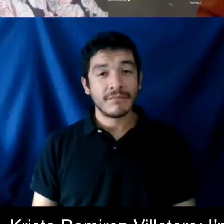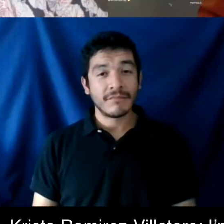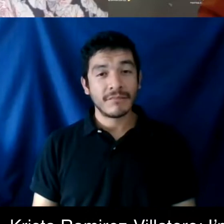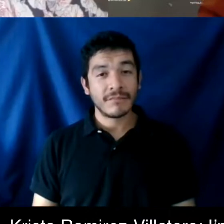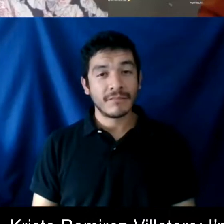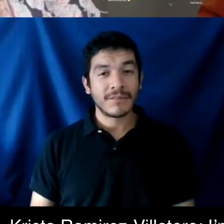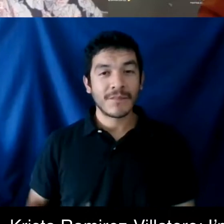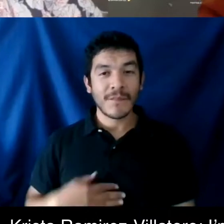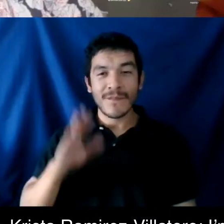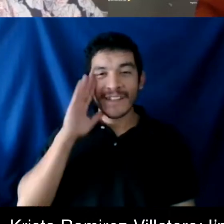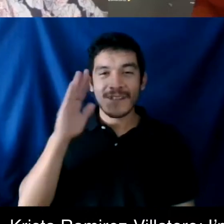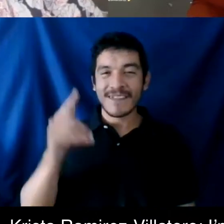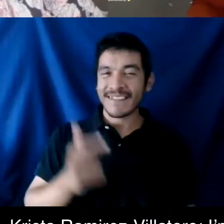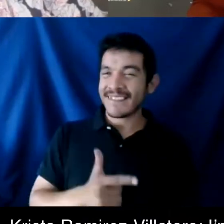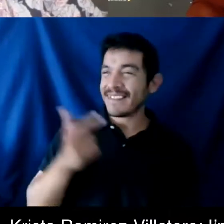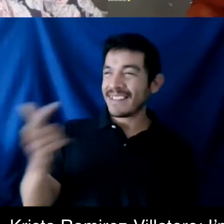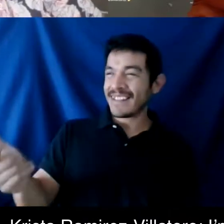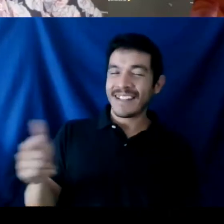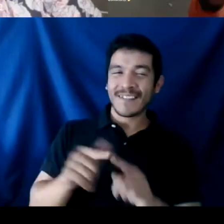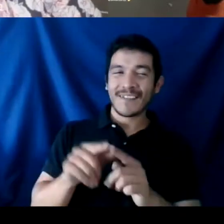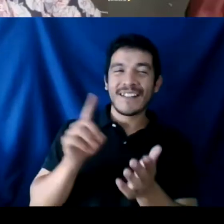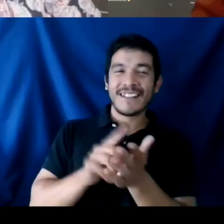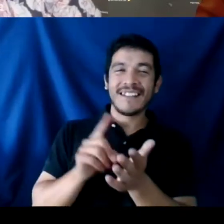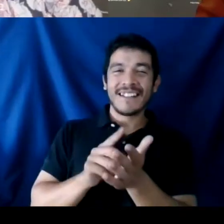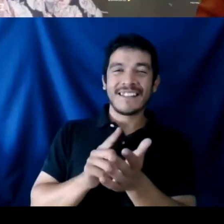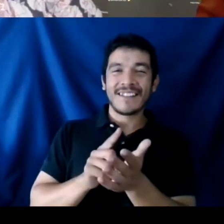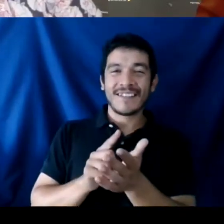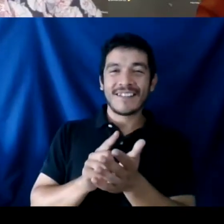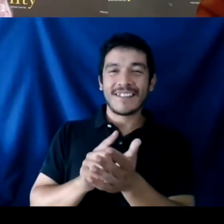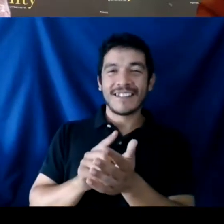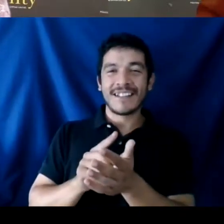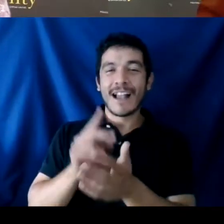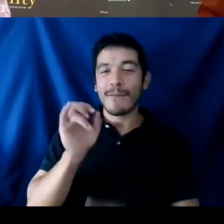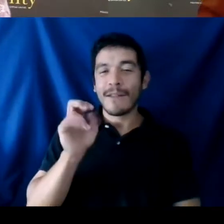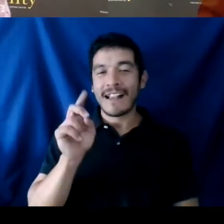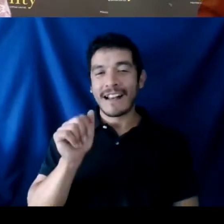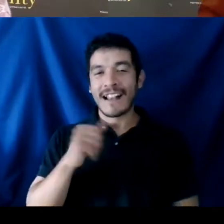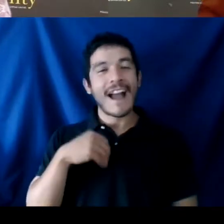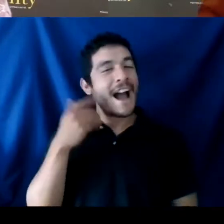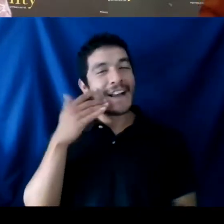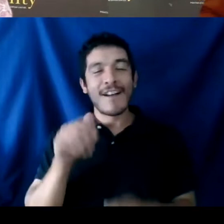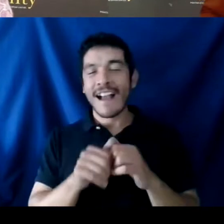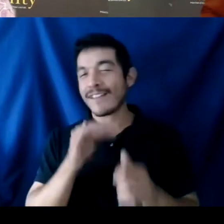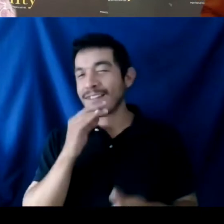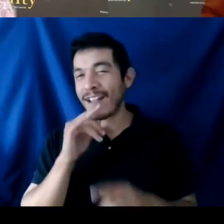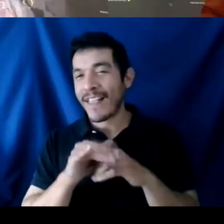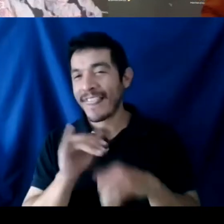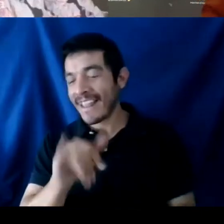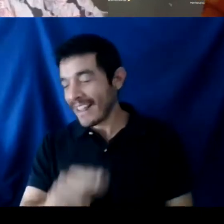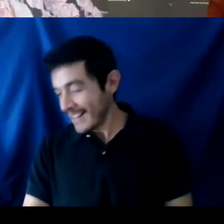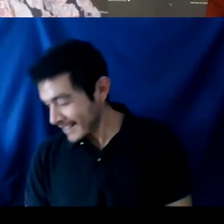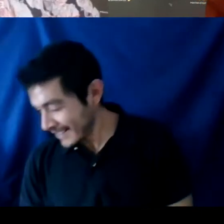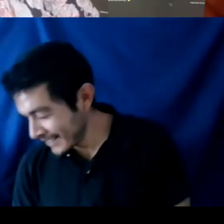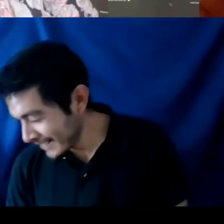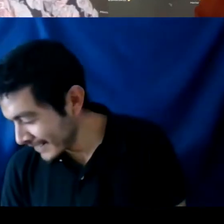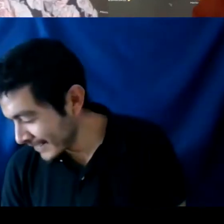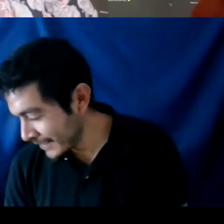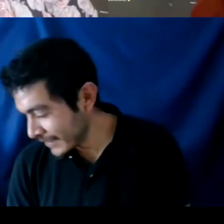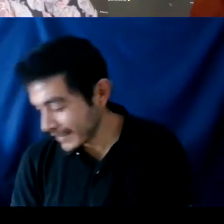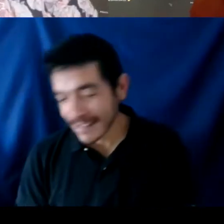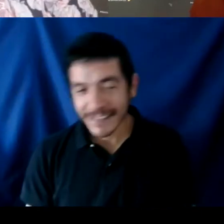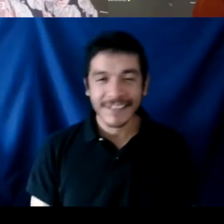I'm gonna hand that one over to Dr. Pineda. I'm not sure I know enough to speak on that. Okay.